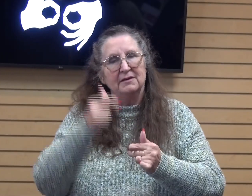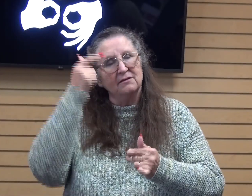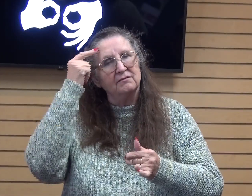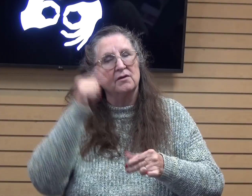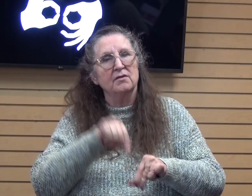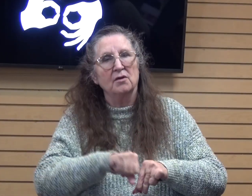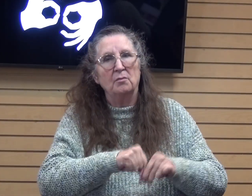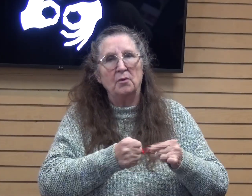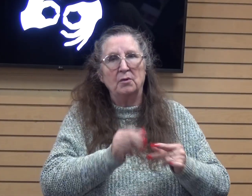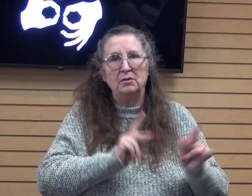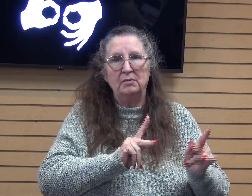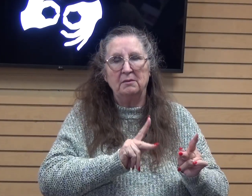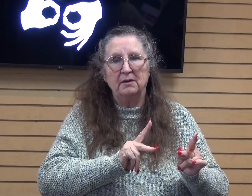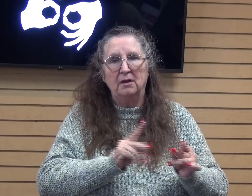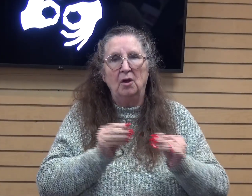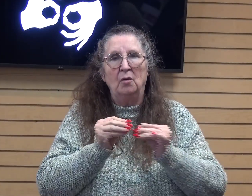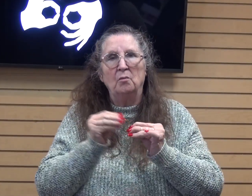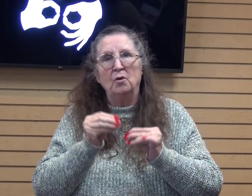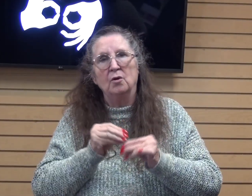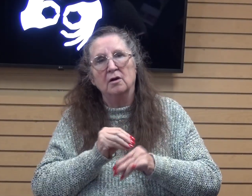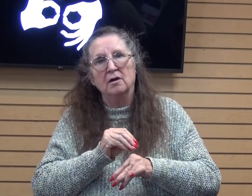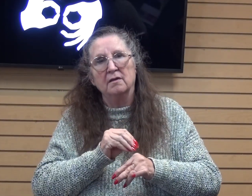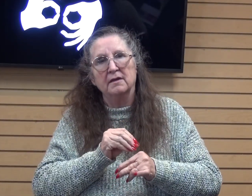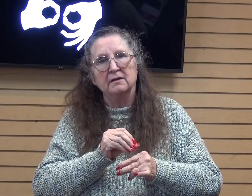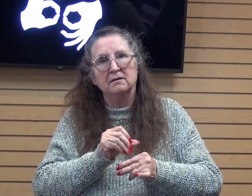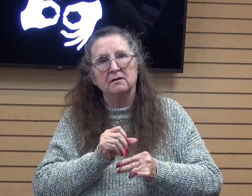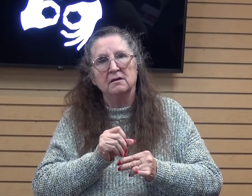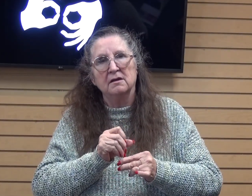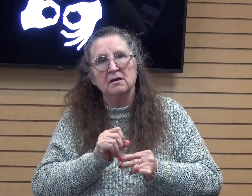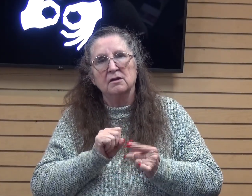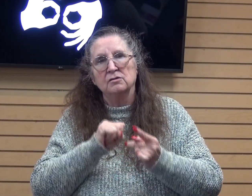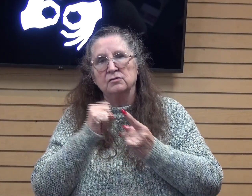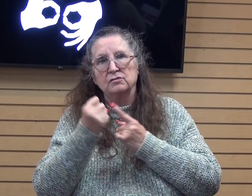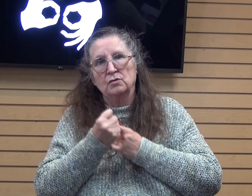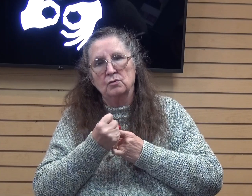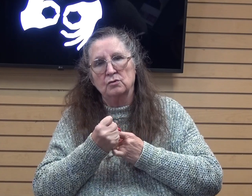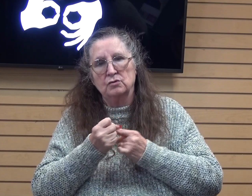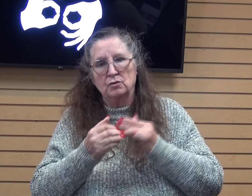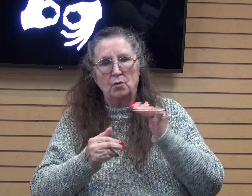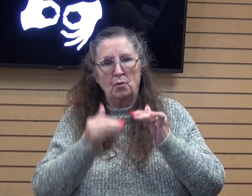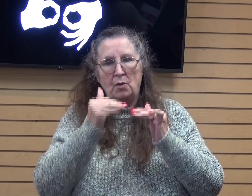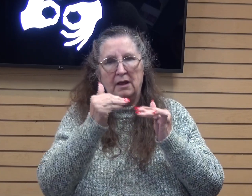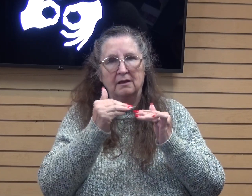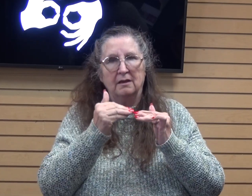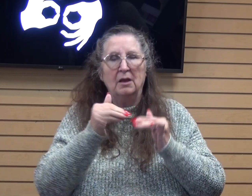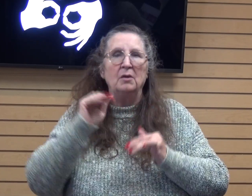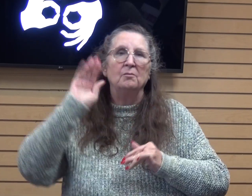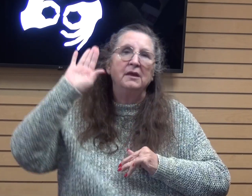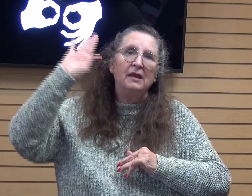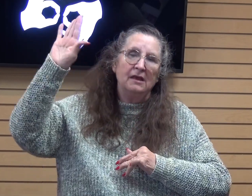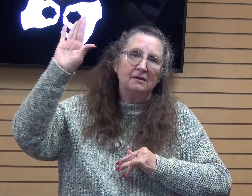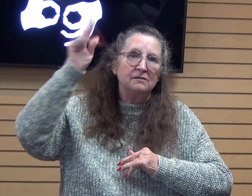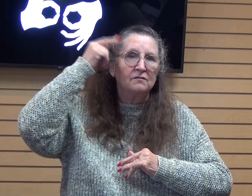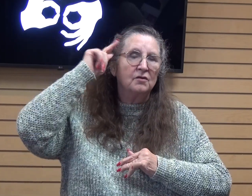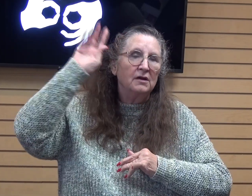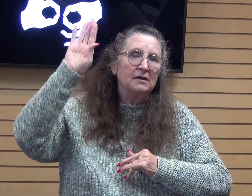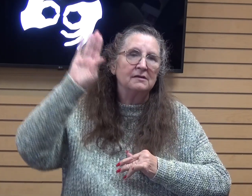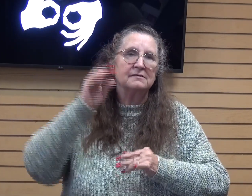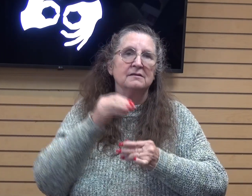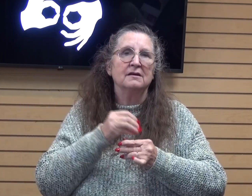Be something more than social ranking. Be His, for His social redemption. Thank you all for your time, and